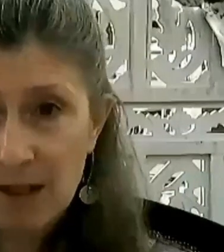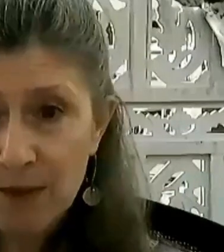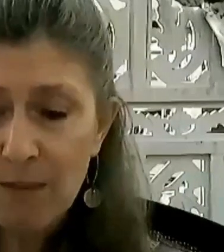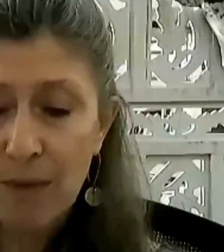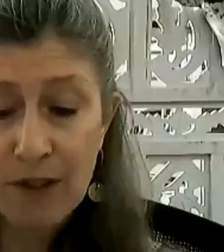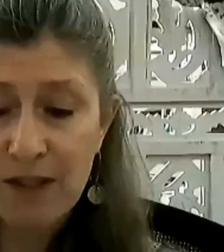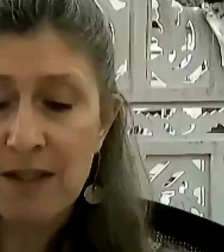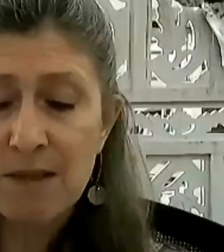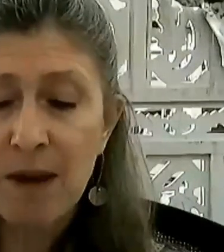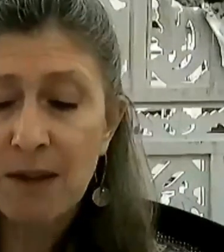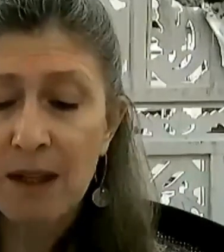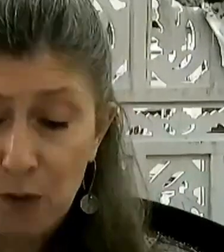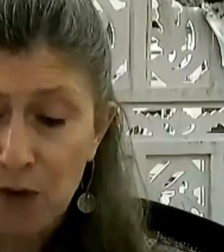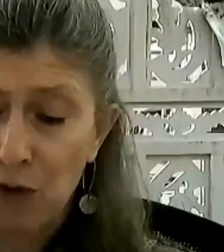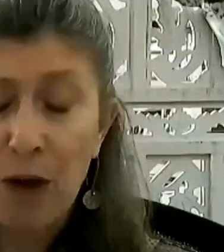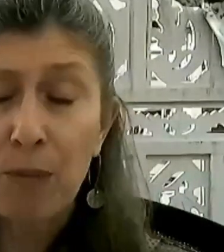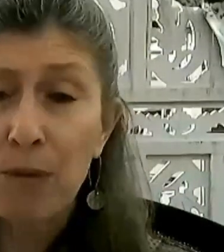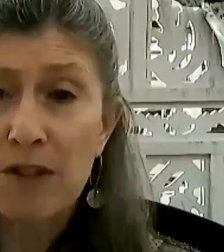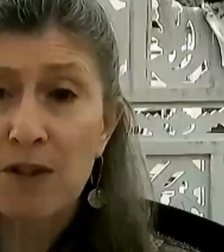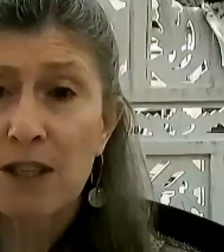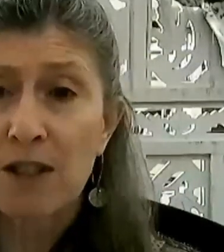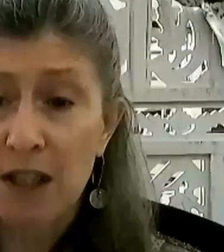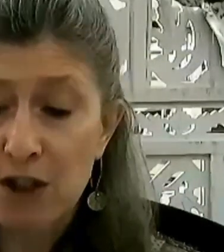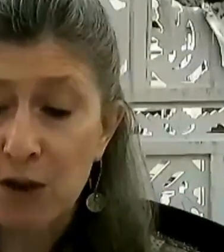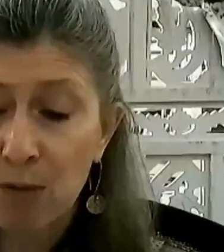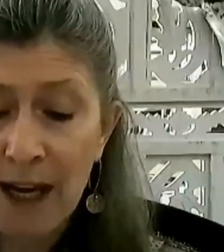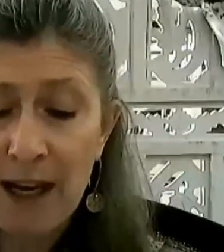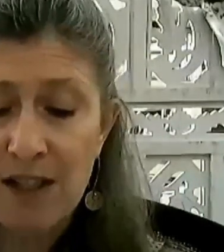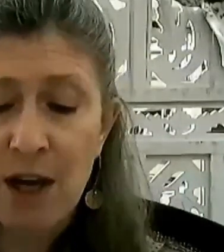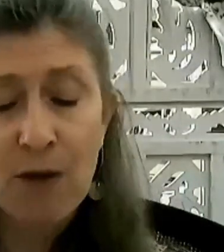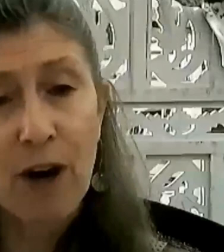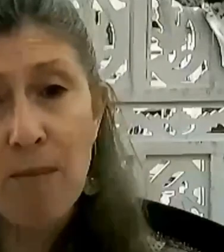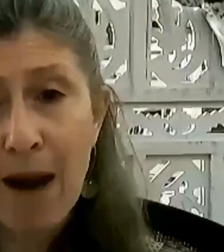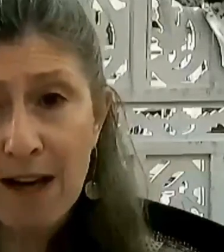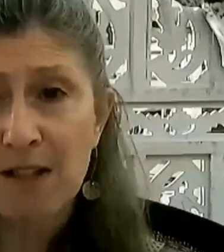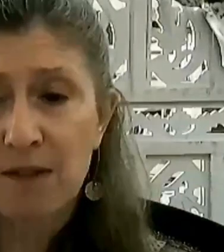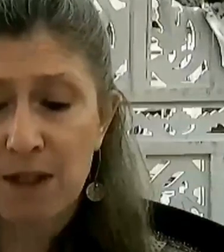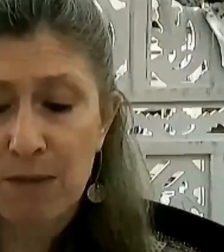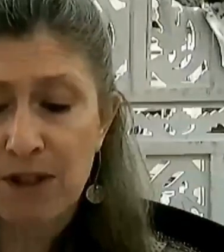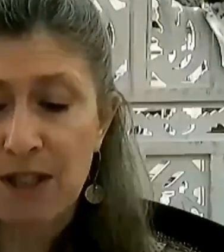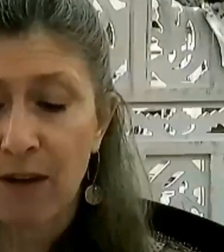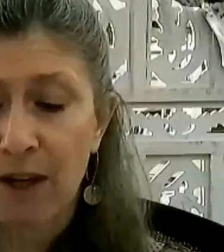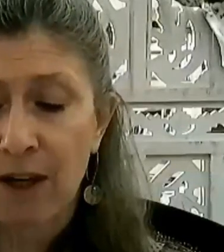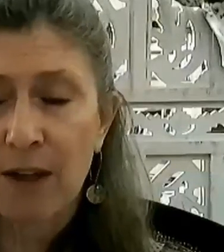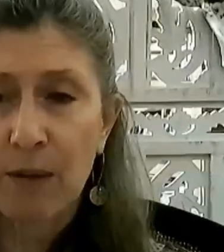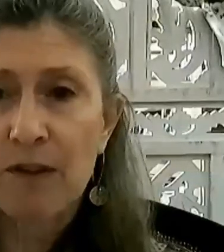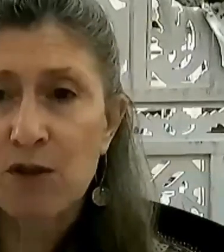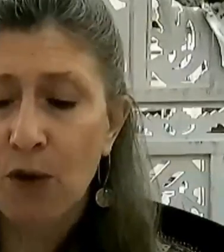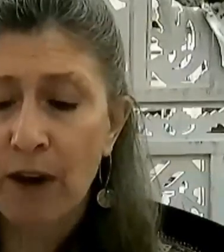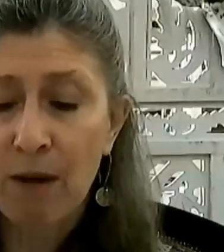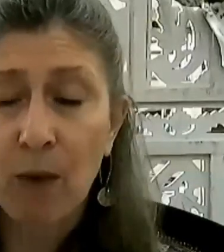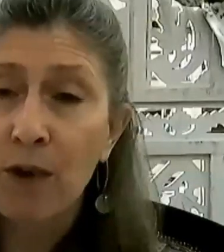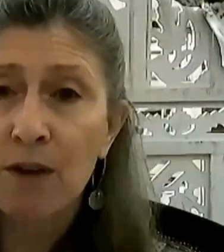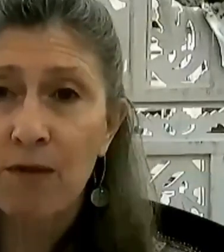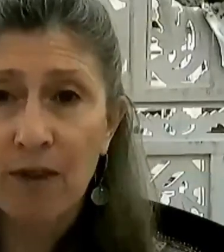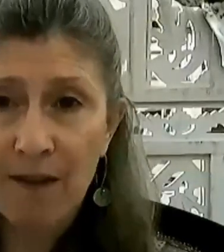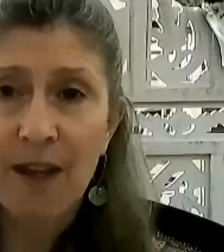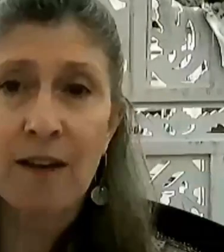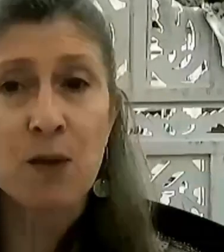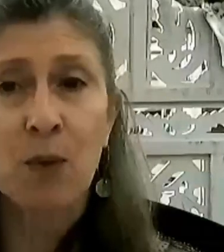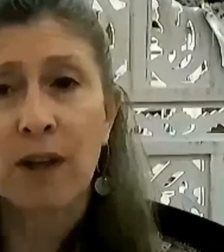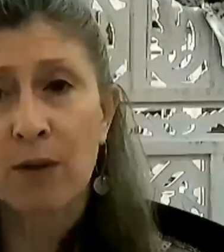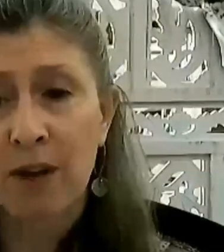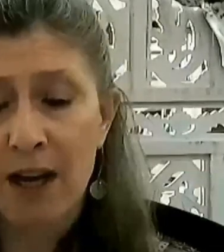made, in September, just this month, the Trump administration issued plans for a massive timber sale that would destroy more